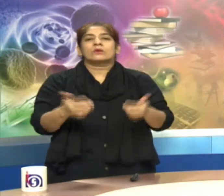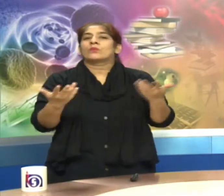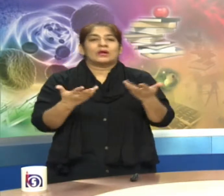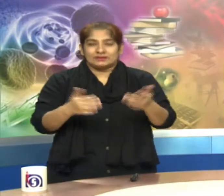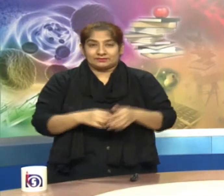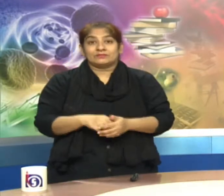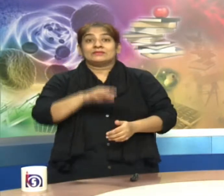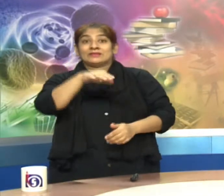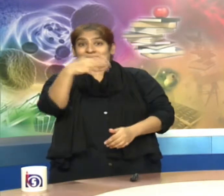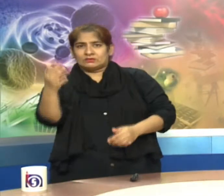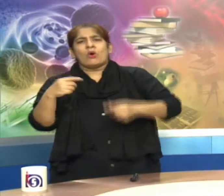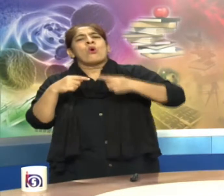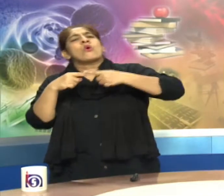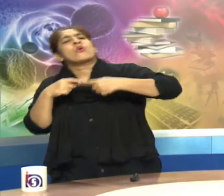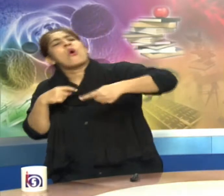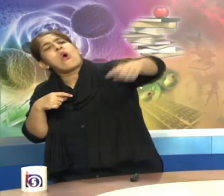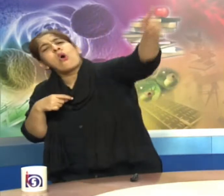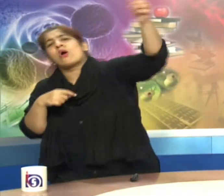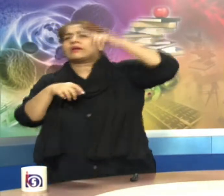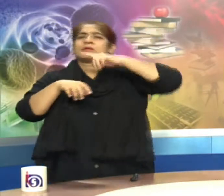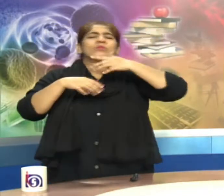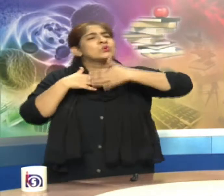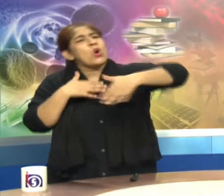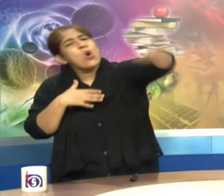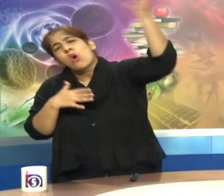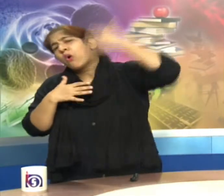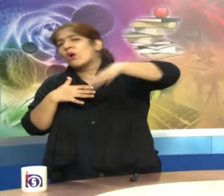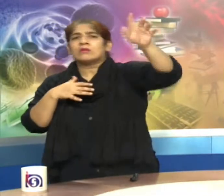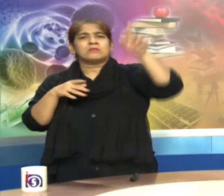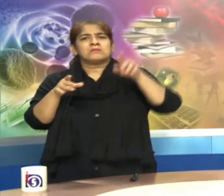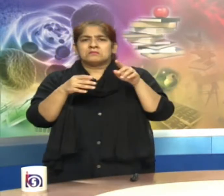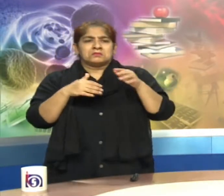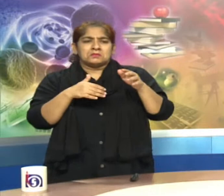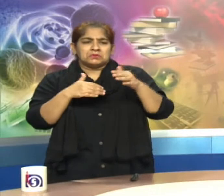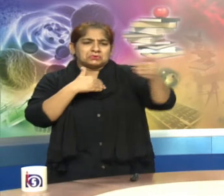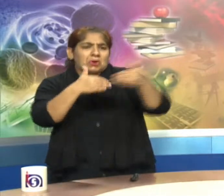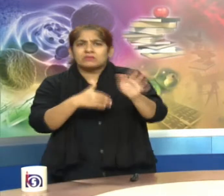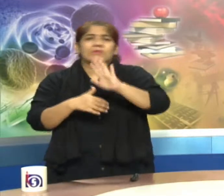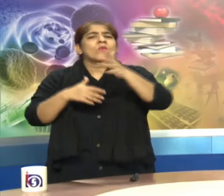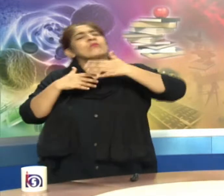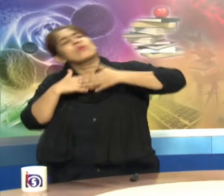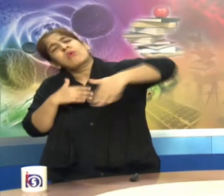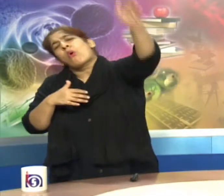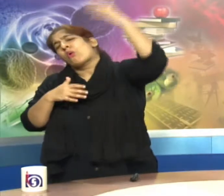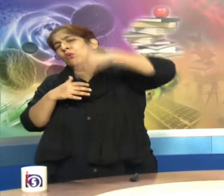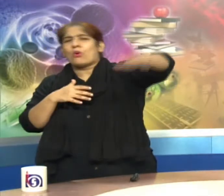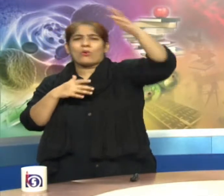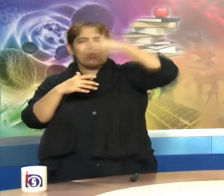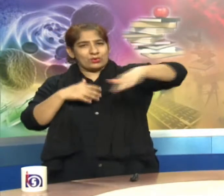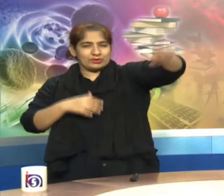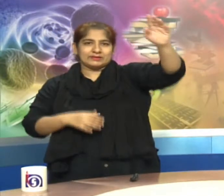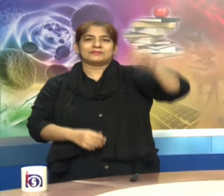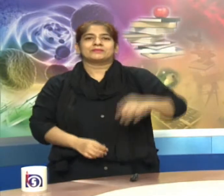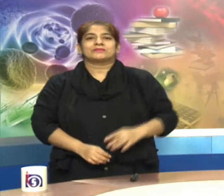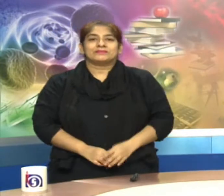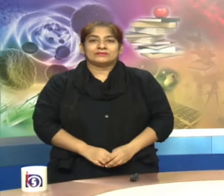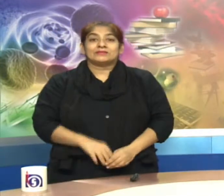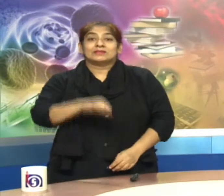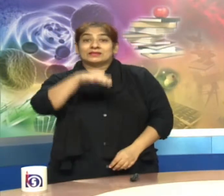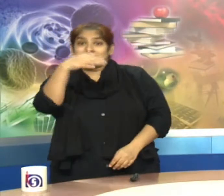If we see the basis of effect, then we can see and understand that advertising